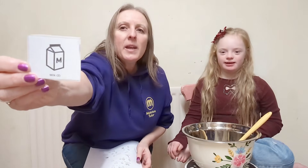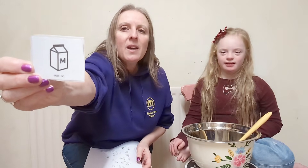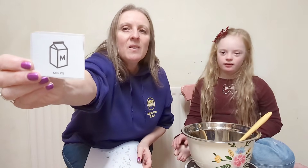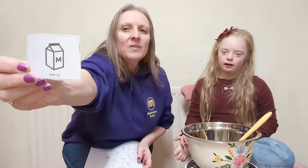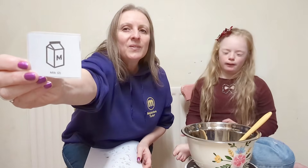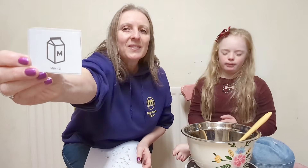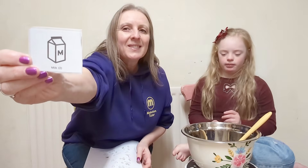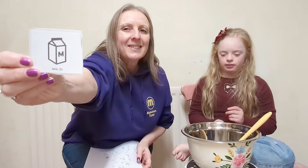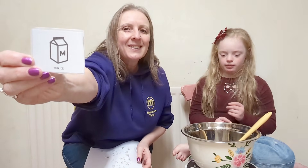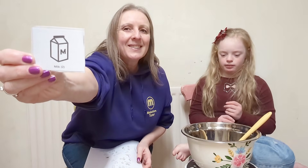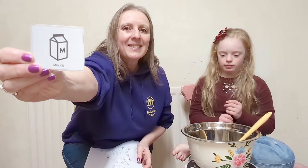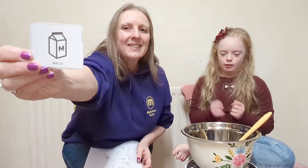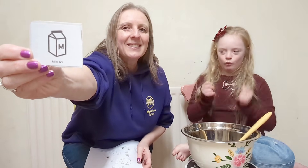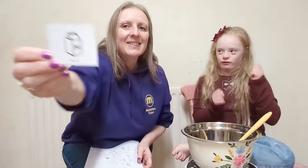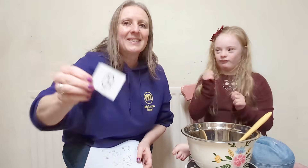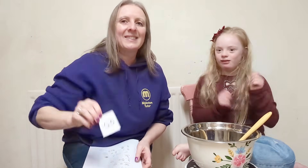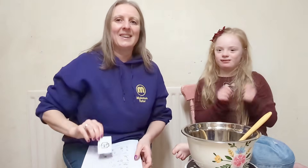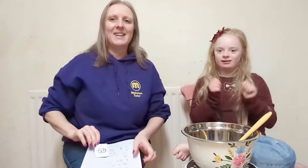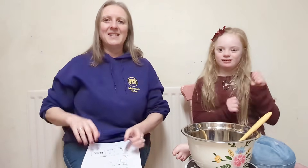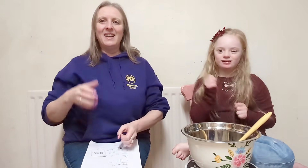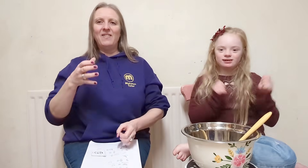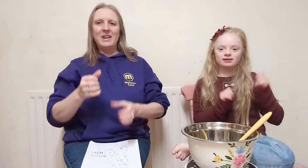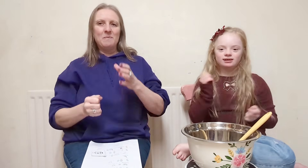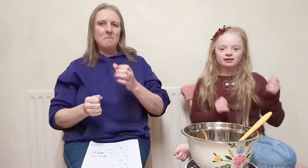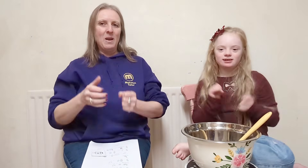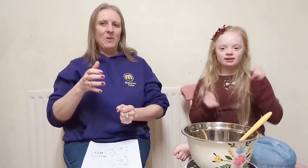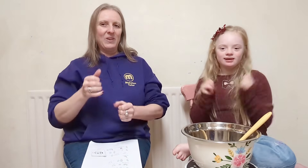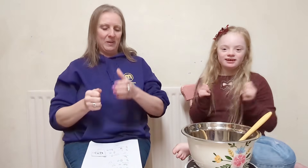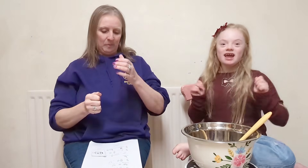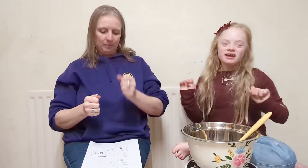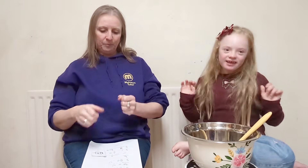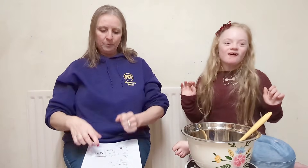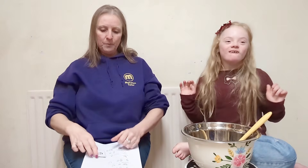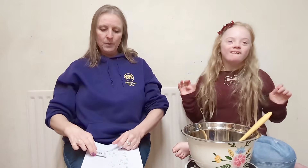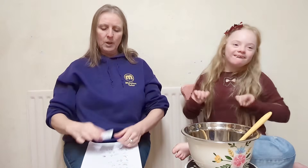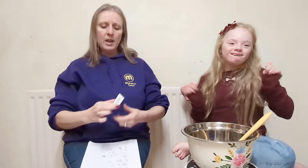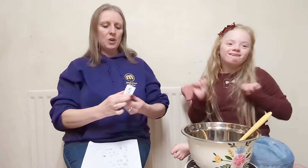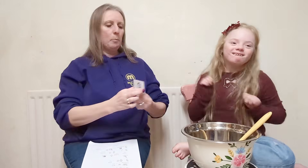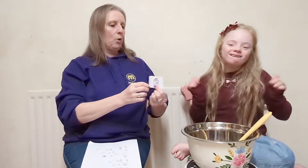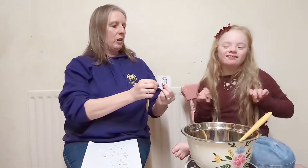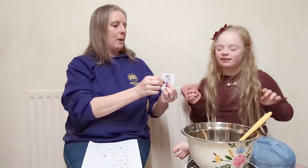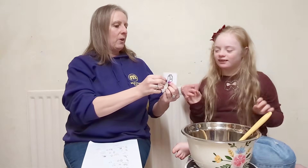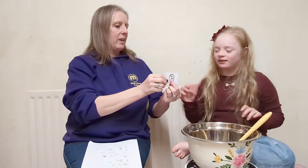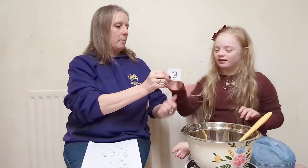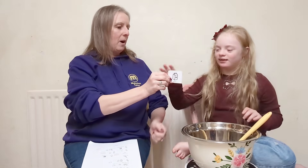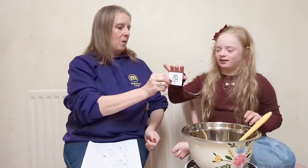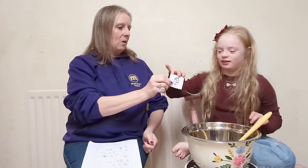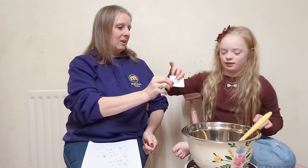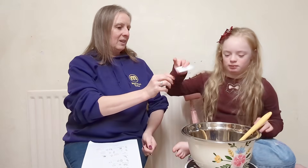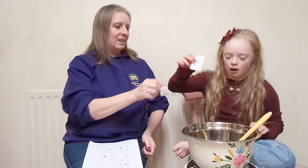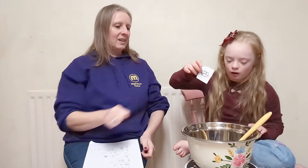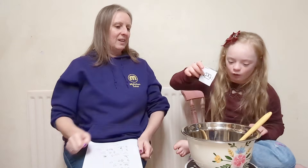girl? No. That's it, lovely. Milk. No. Okay, can you pour your milk in the bowl? Milk.